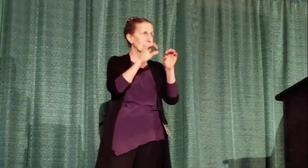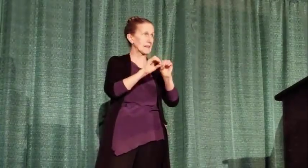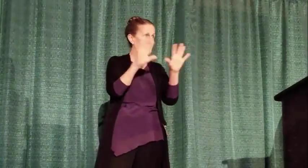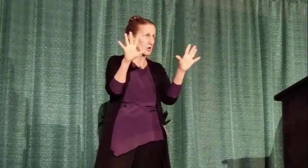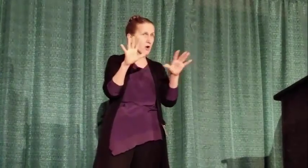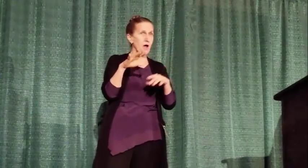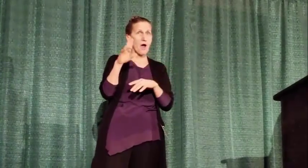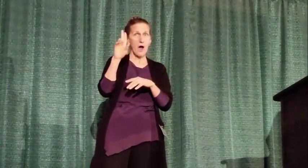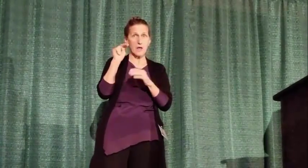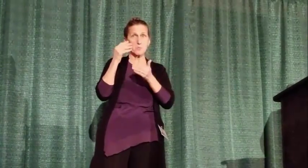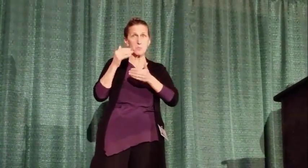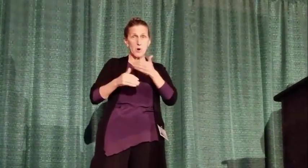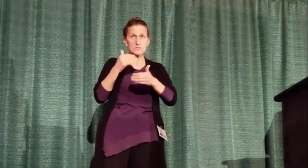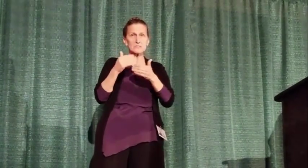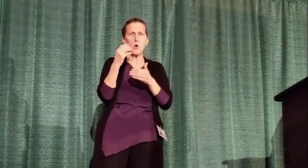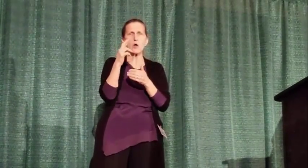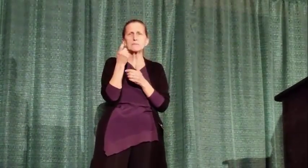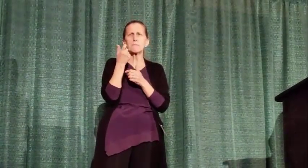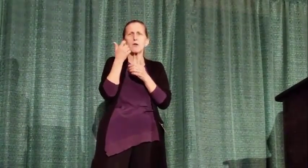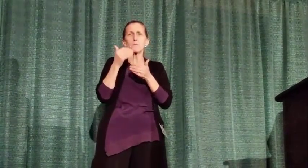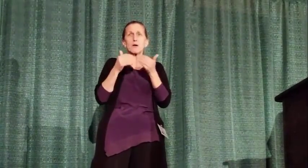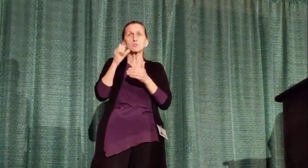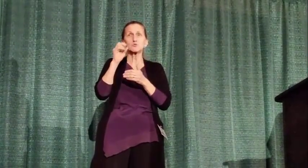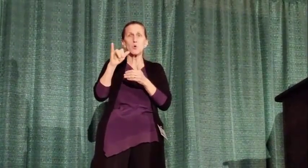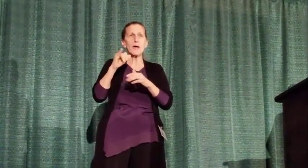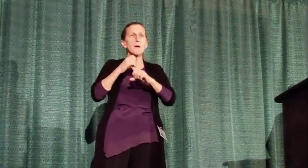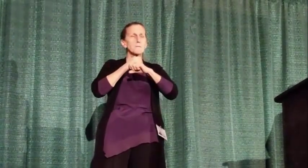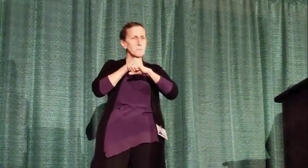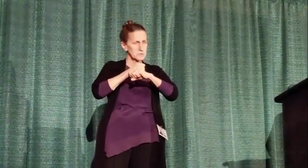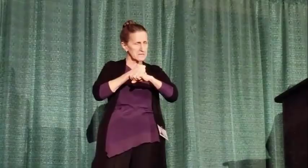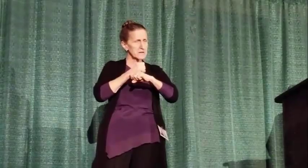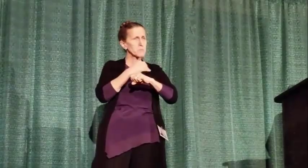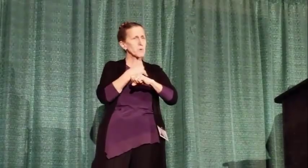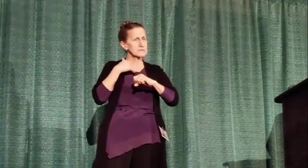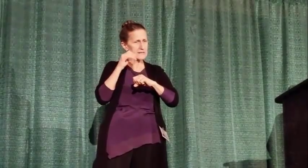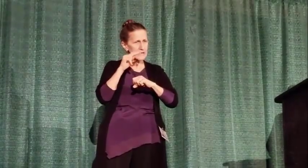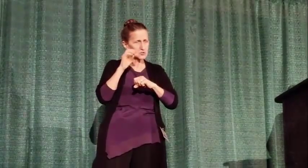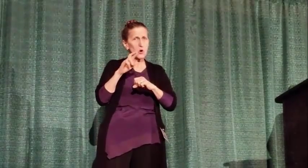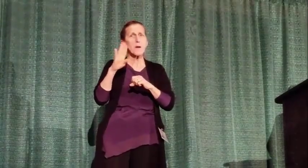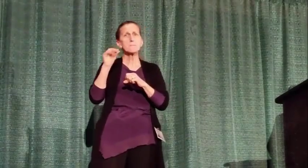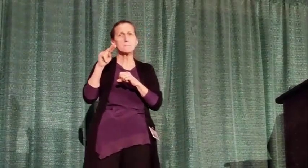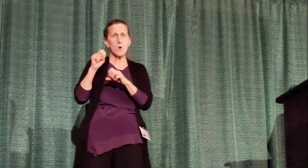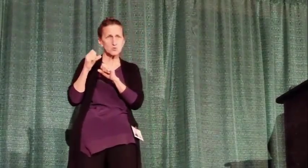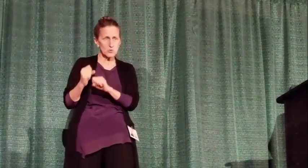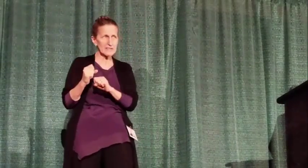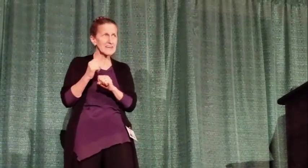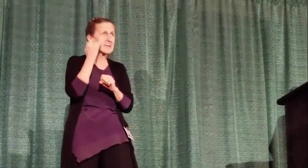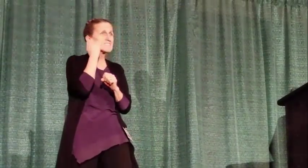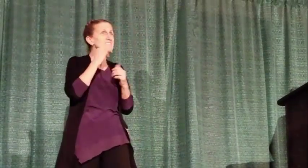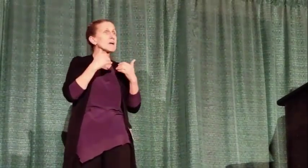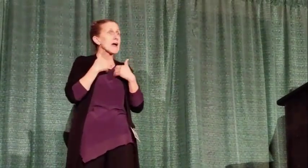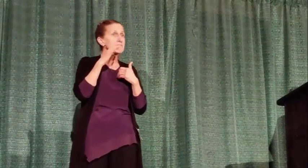that unprocessed or moderately processed soy is protected against breast cancer and bone strengthening, and that even if you have